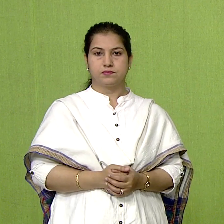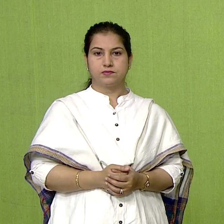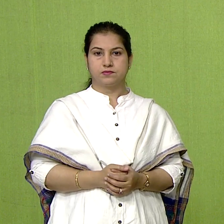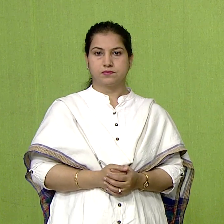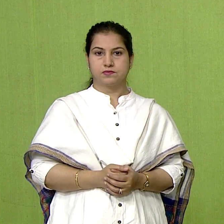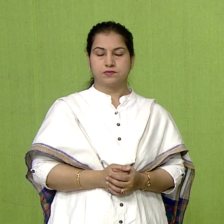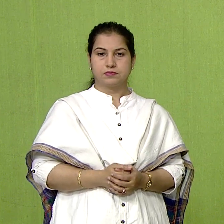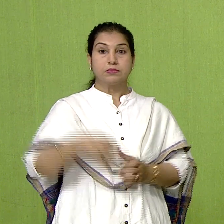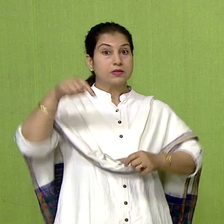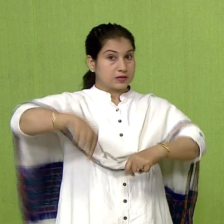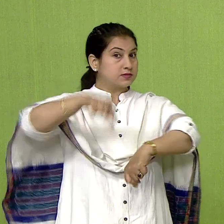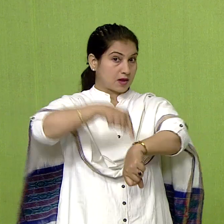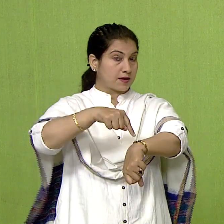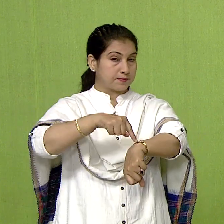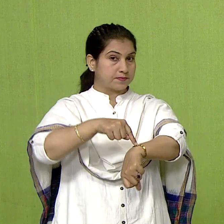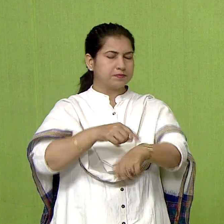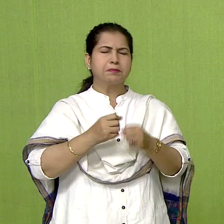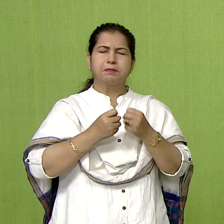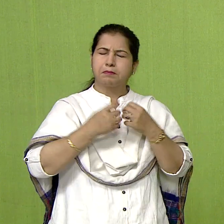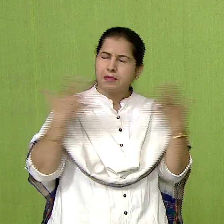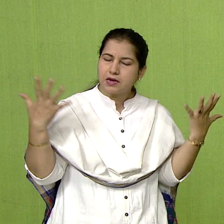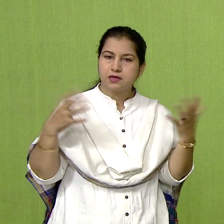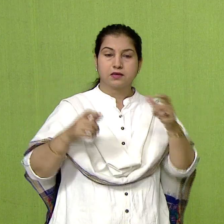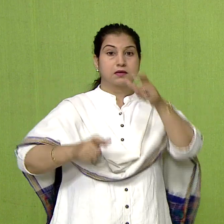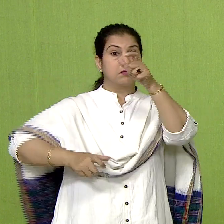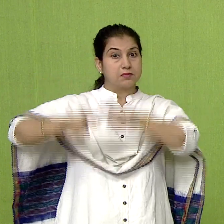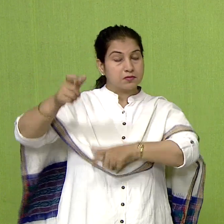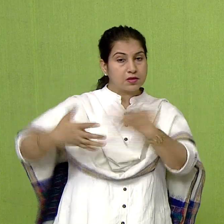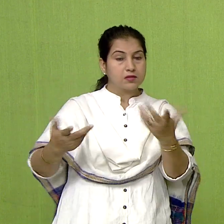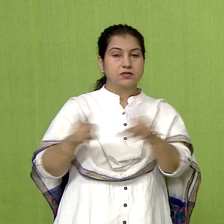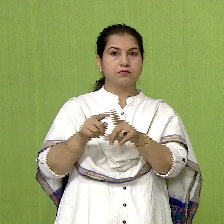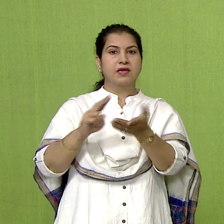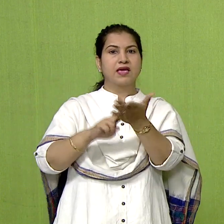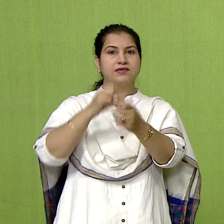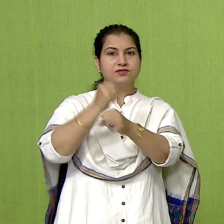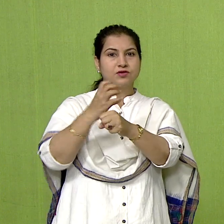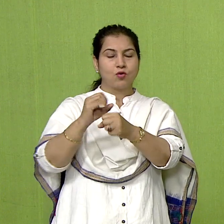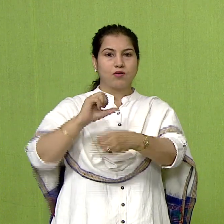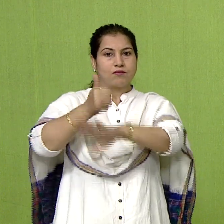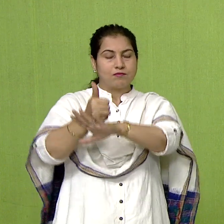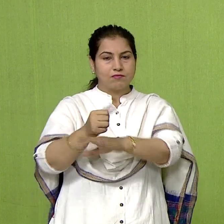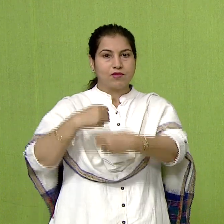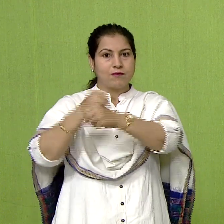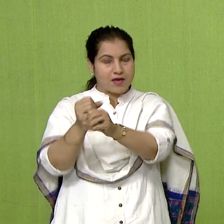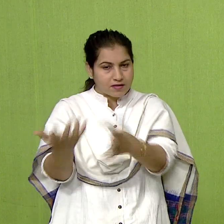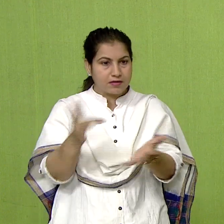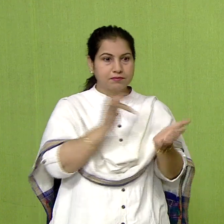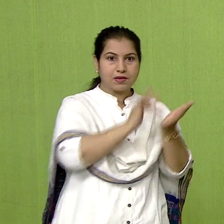During this time, many organizations were formed in different parts of India, like the